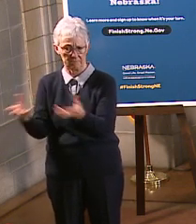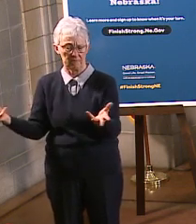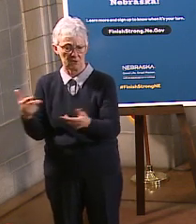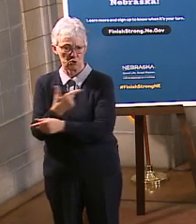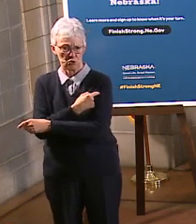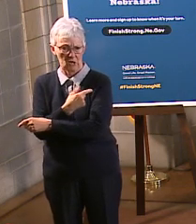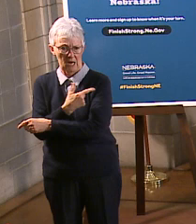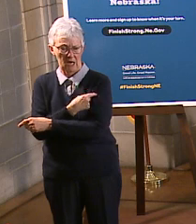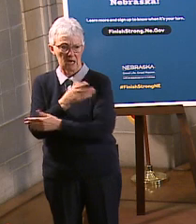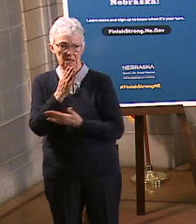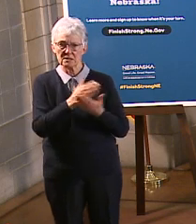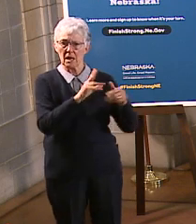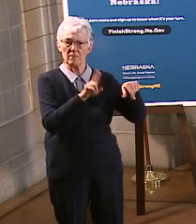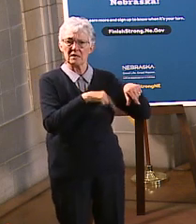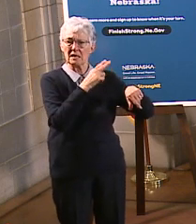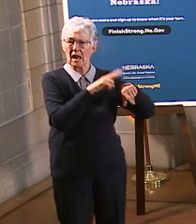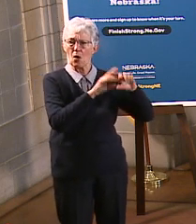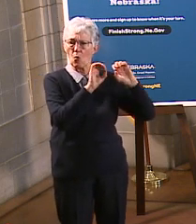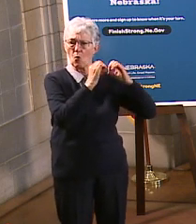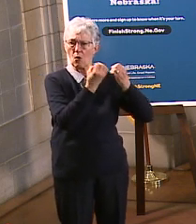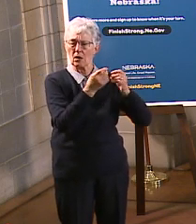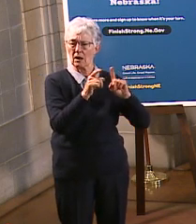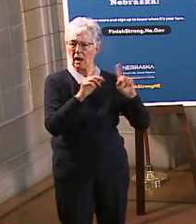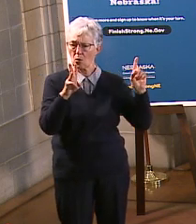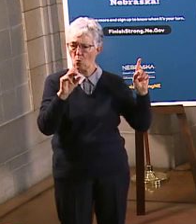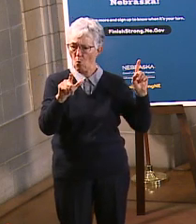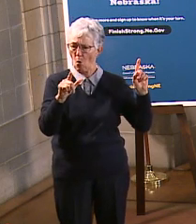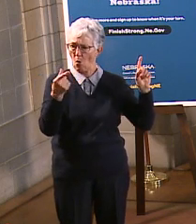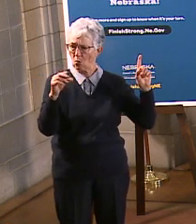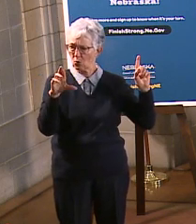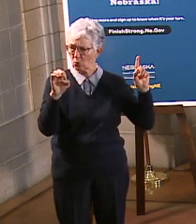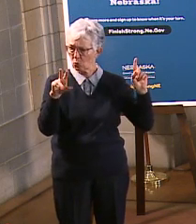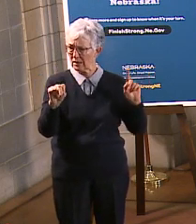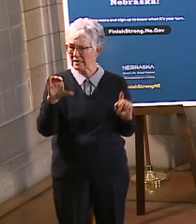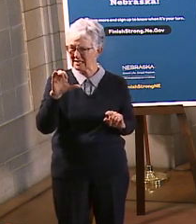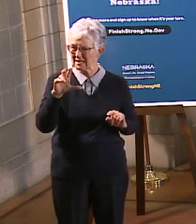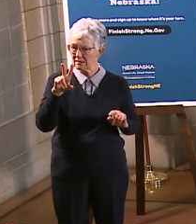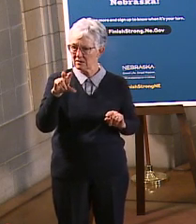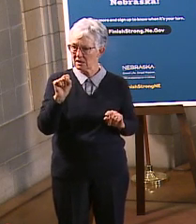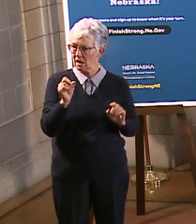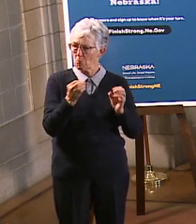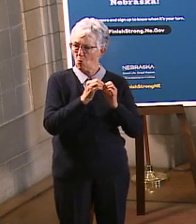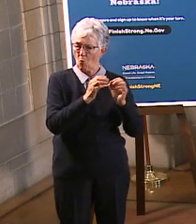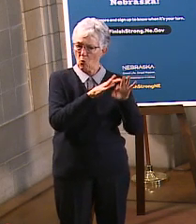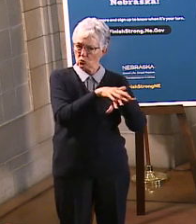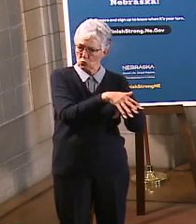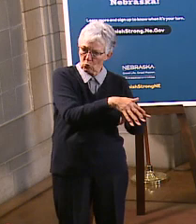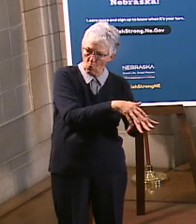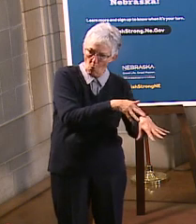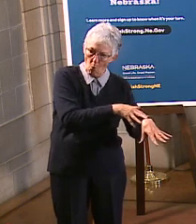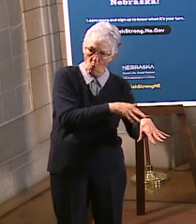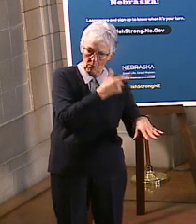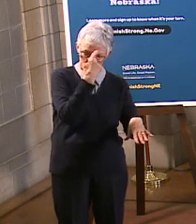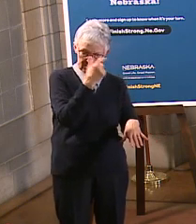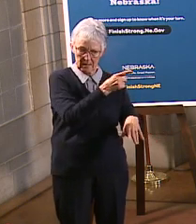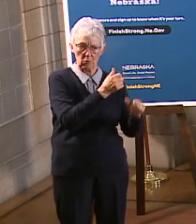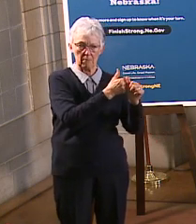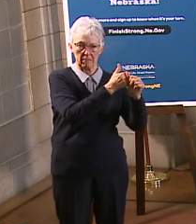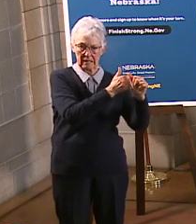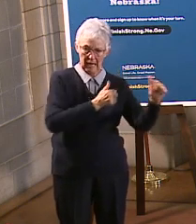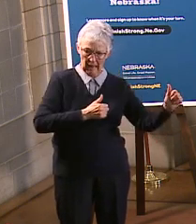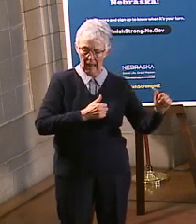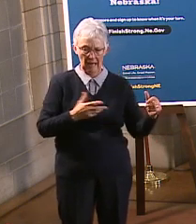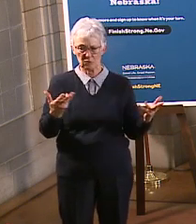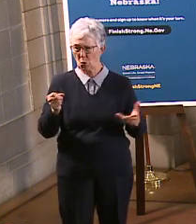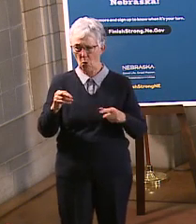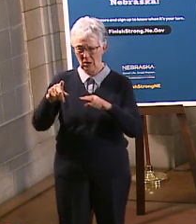national organizations like Walgreens and CVS were slower to get that out by a couple of weeks. So there's a difference